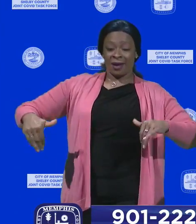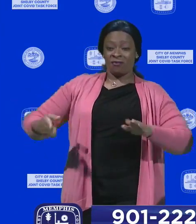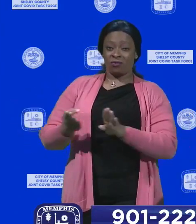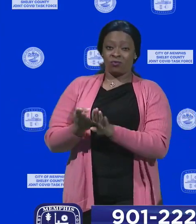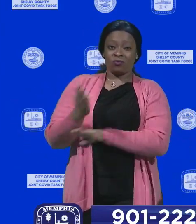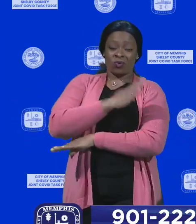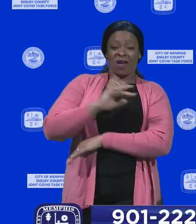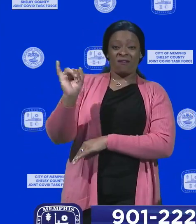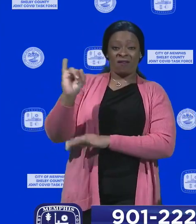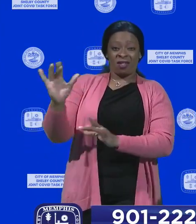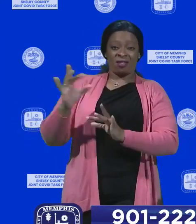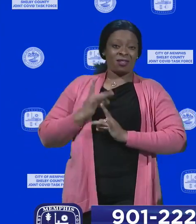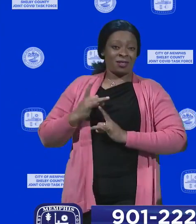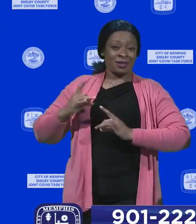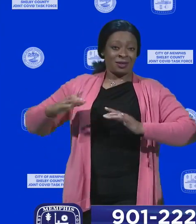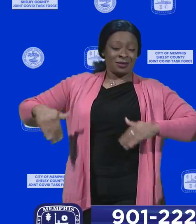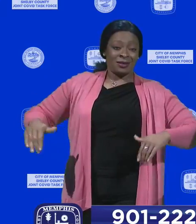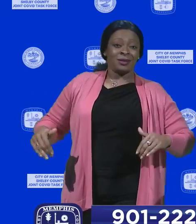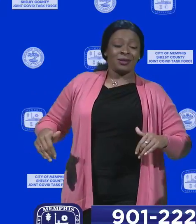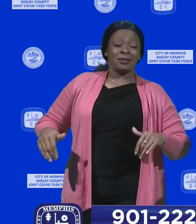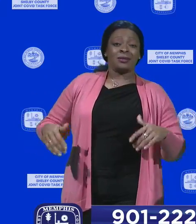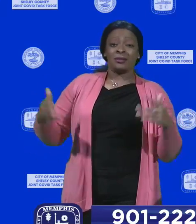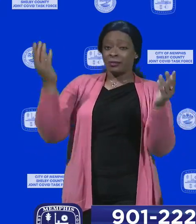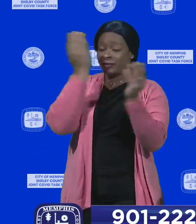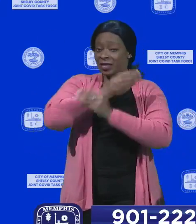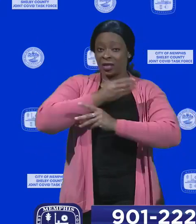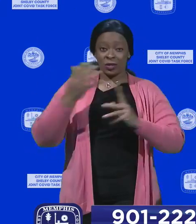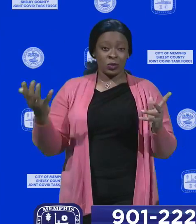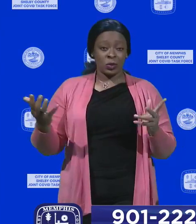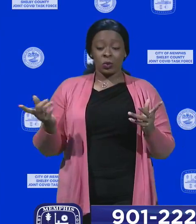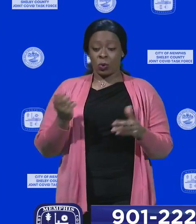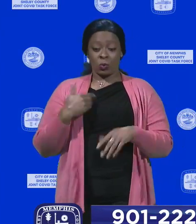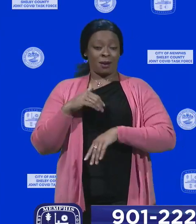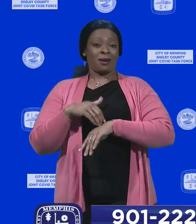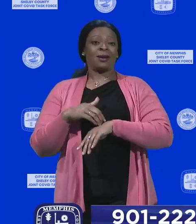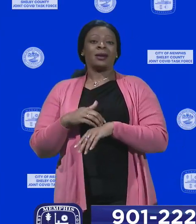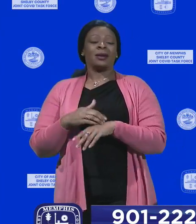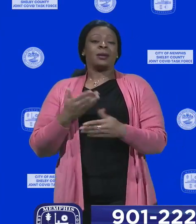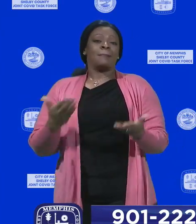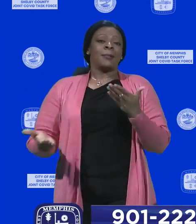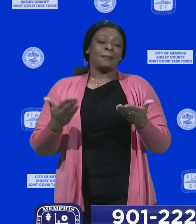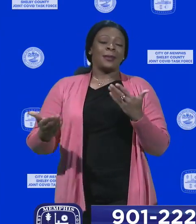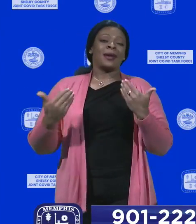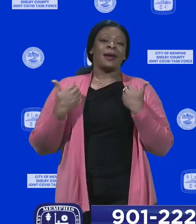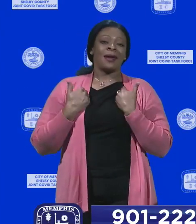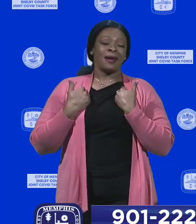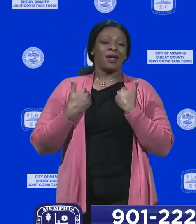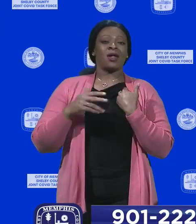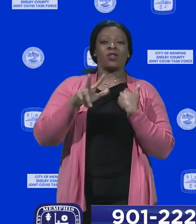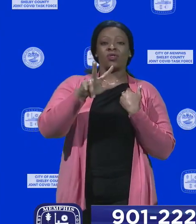prior infection. So what I would say is, where are we? We've probably got